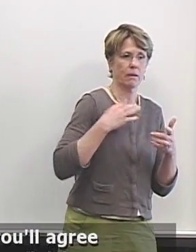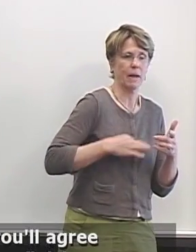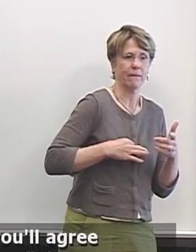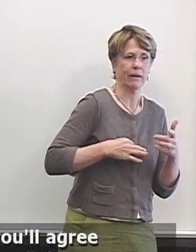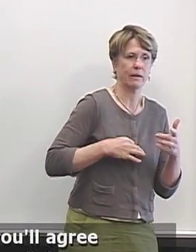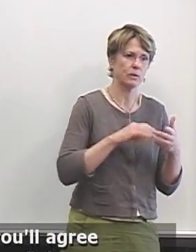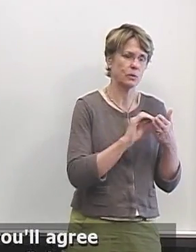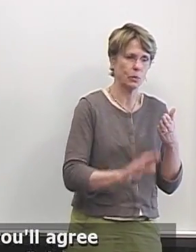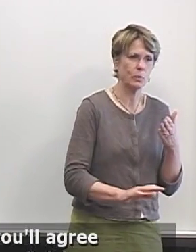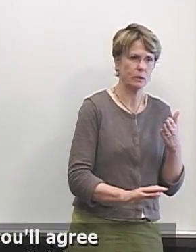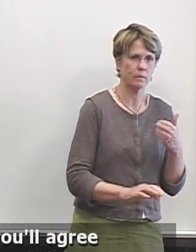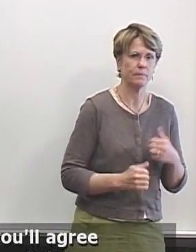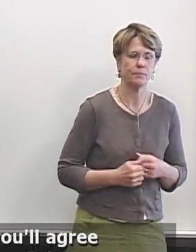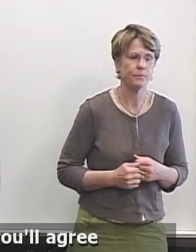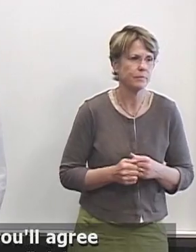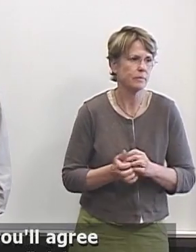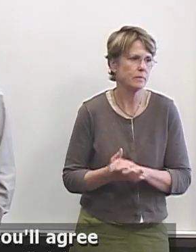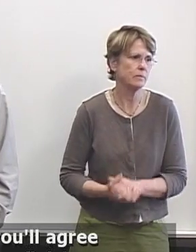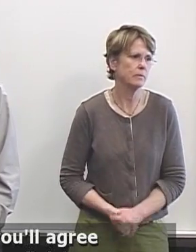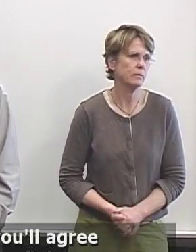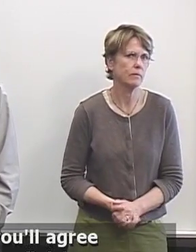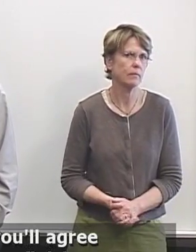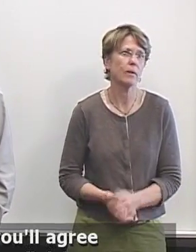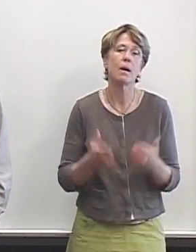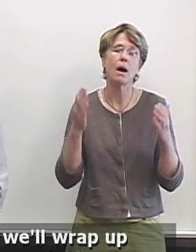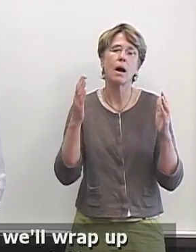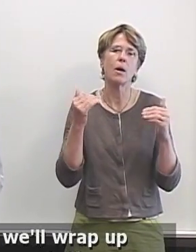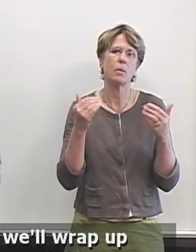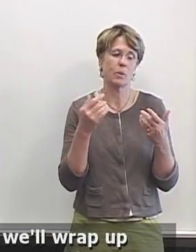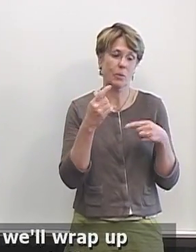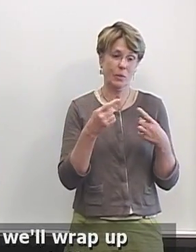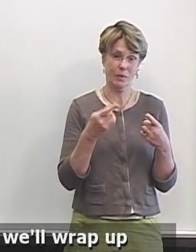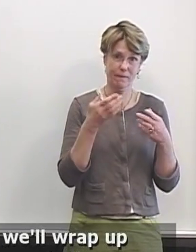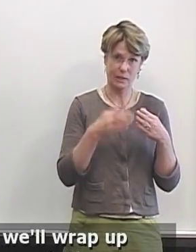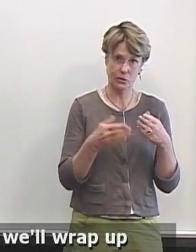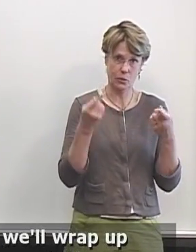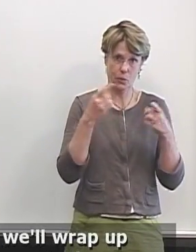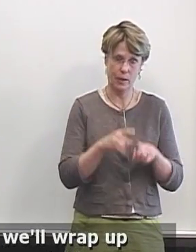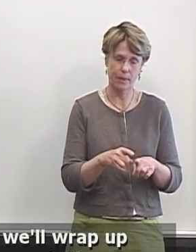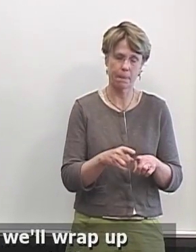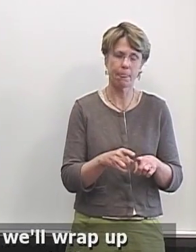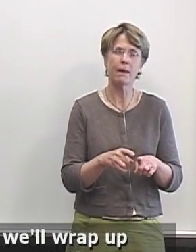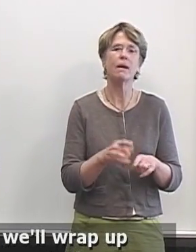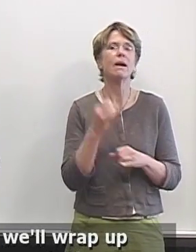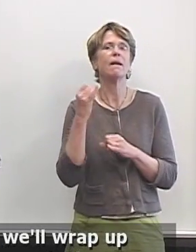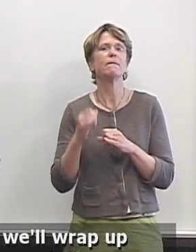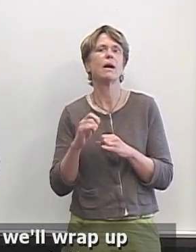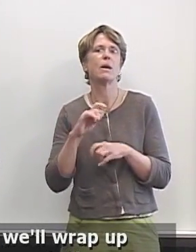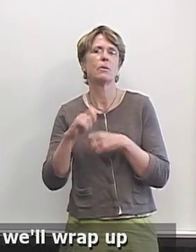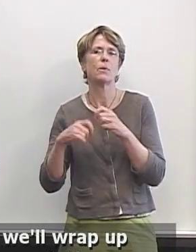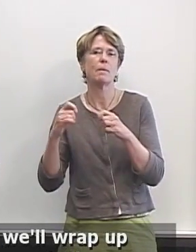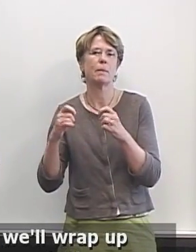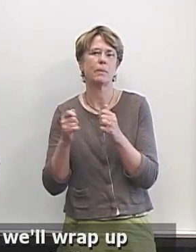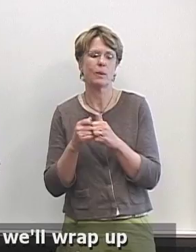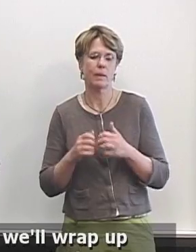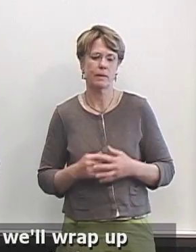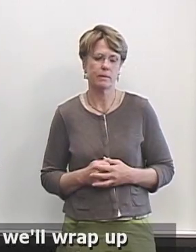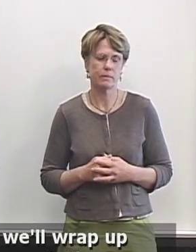I hope you'll agree when we finish. And finally, we'll wrap up with our